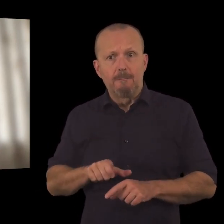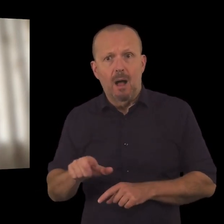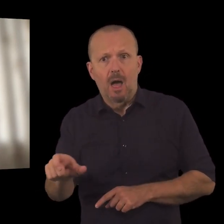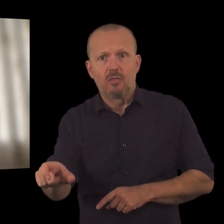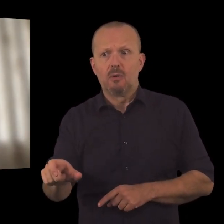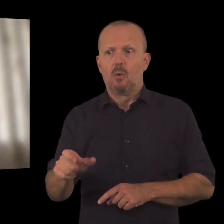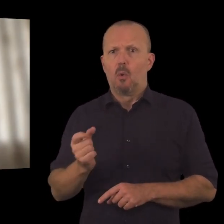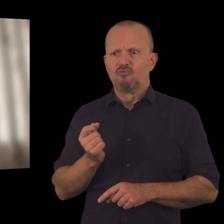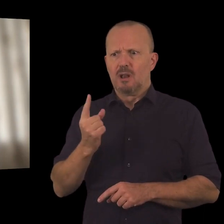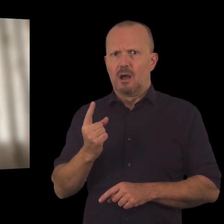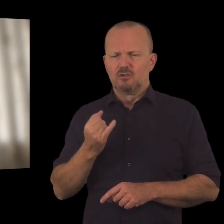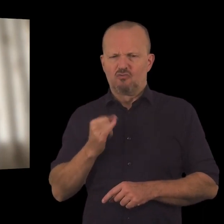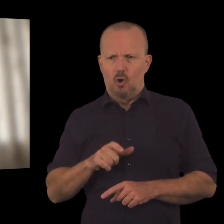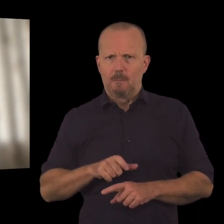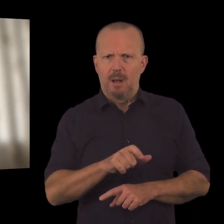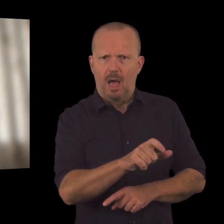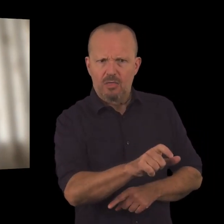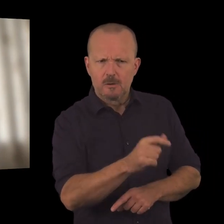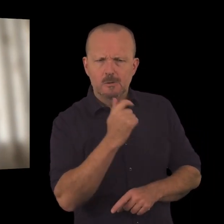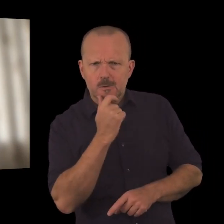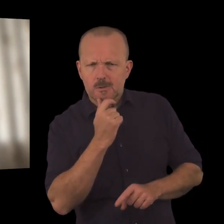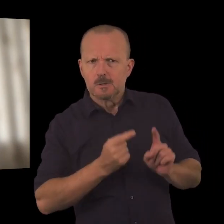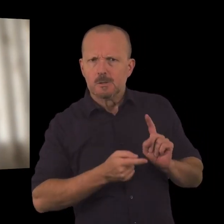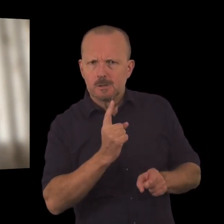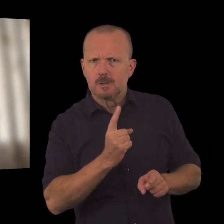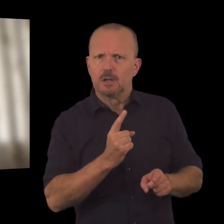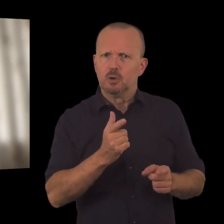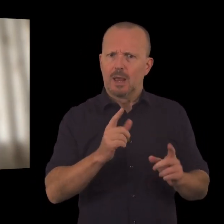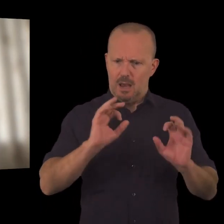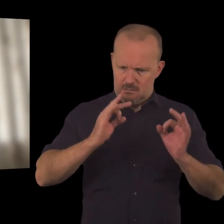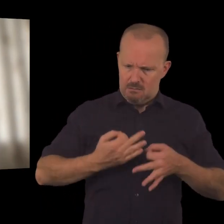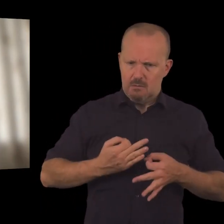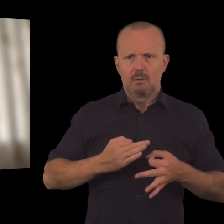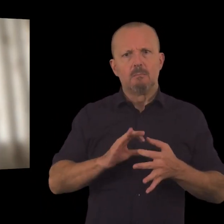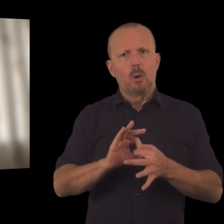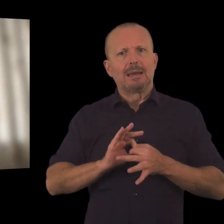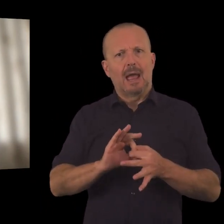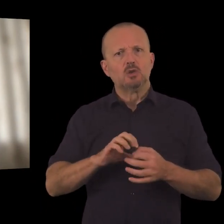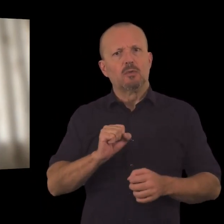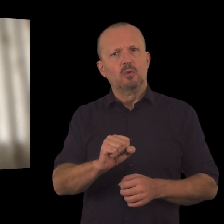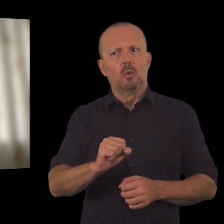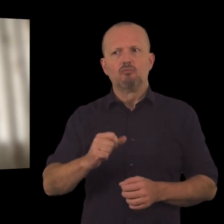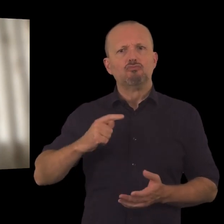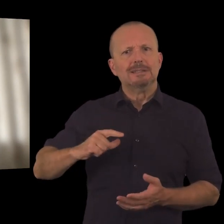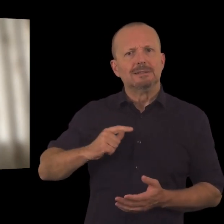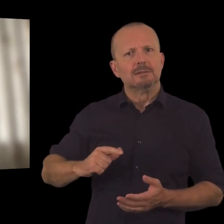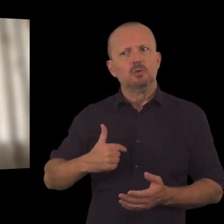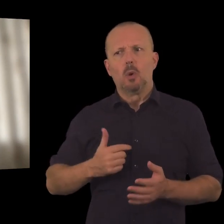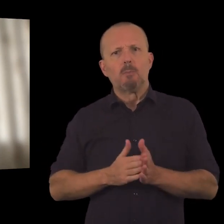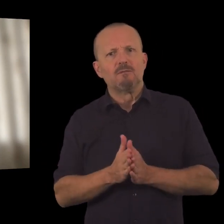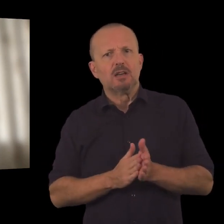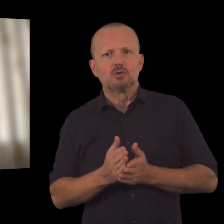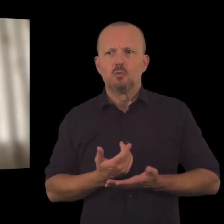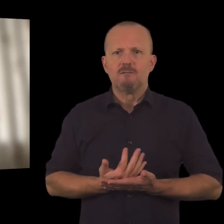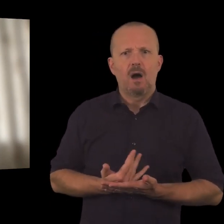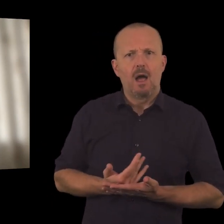with yourself about your why and your vision, and have some great stepping stones for your next